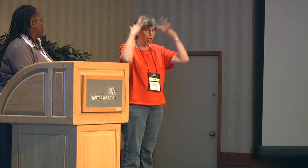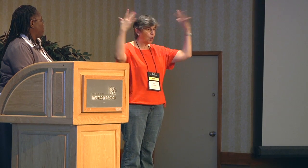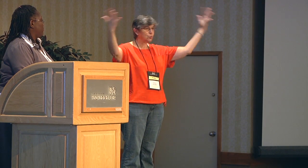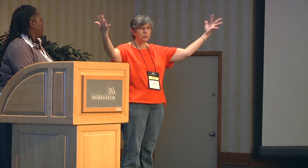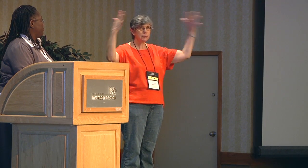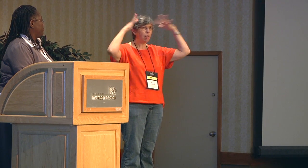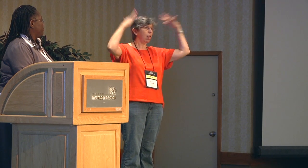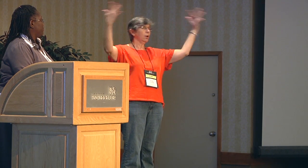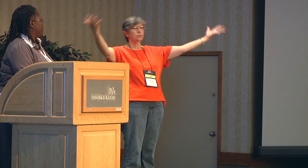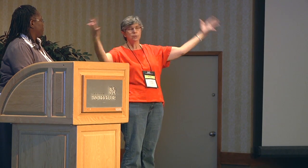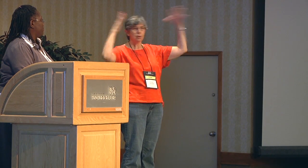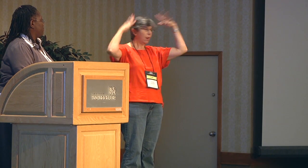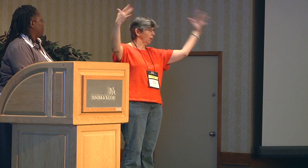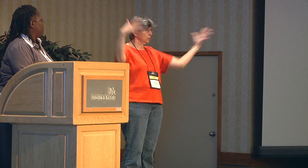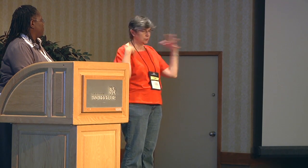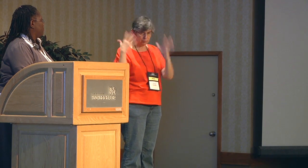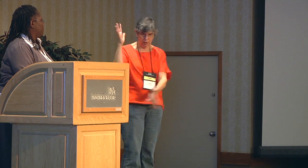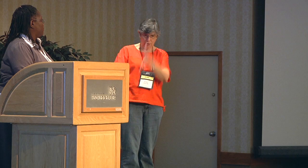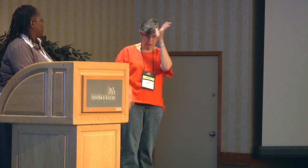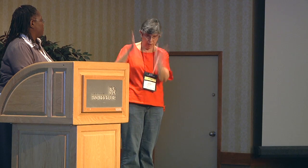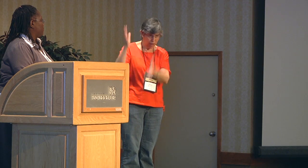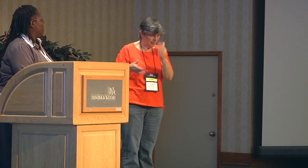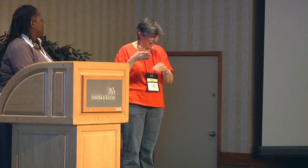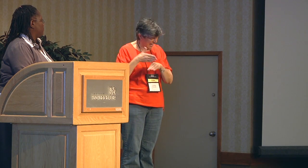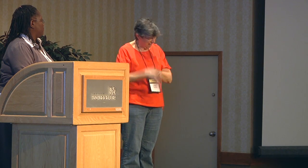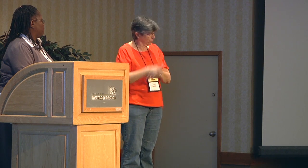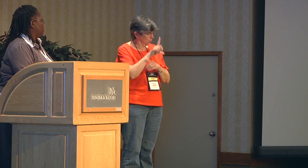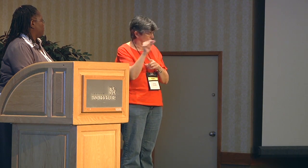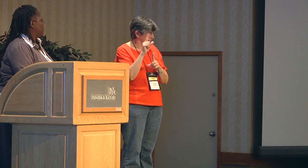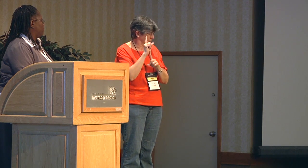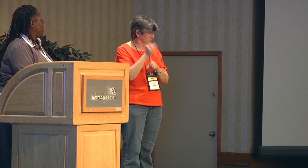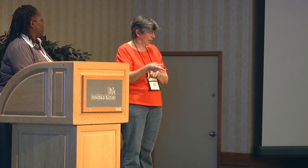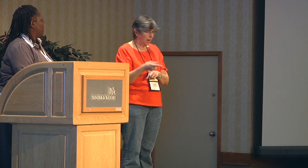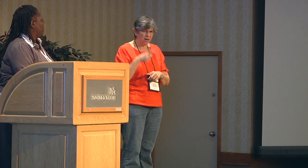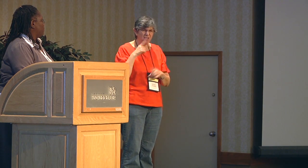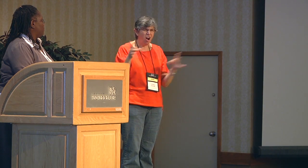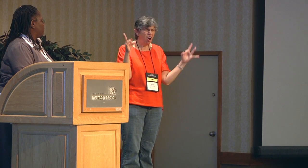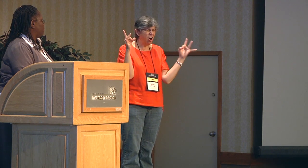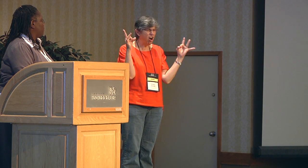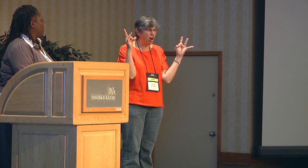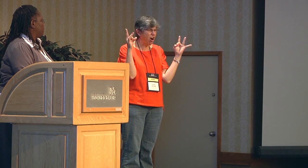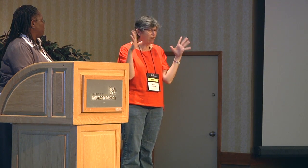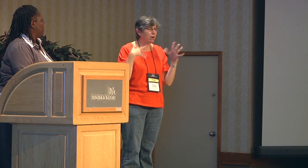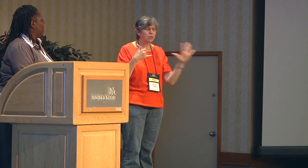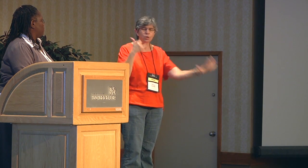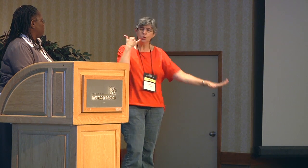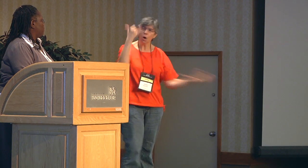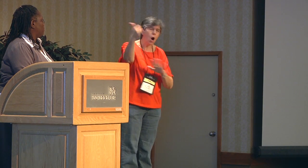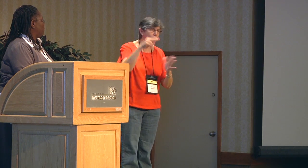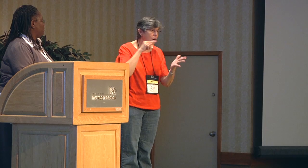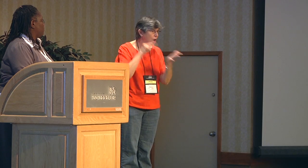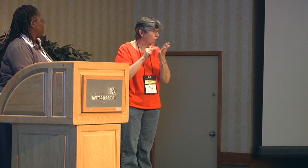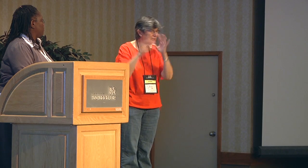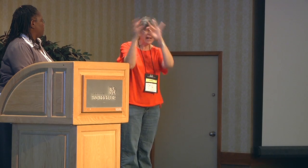gave him 5 milligrams, and he then all of a sudden had hallucinations and was having a horrible reaction